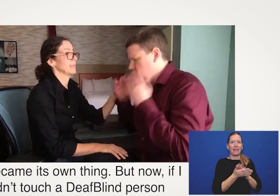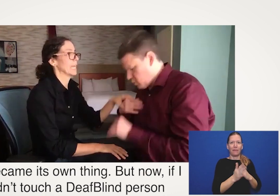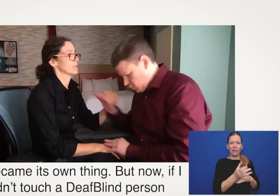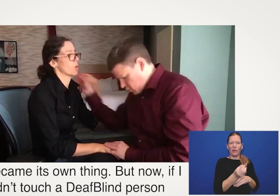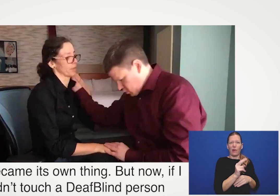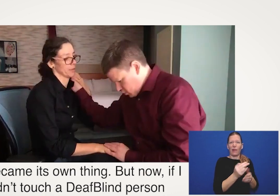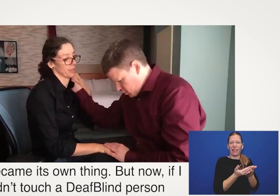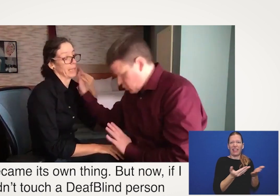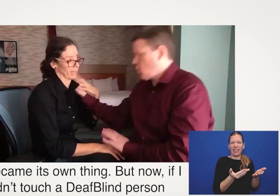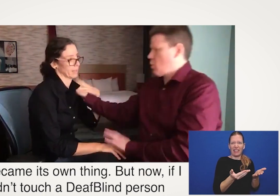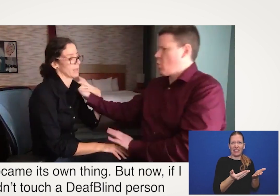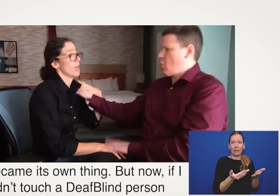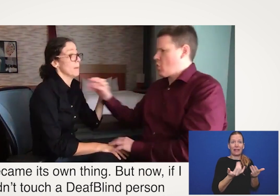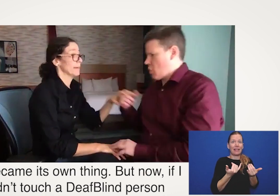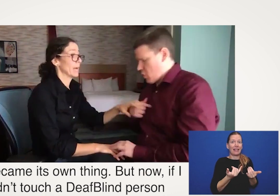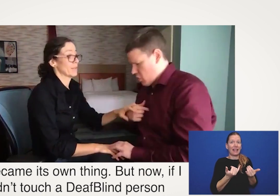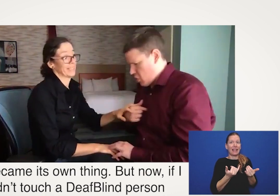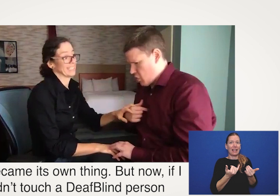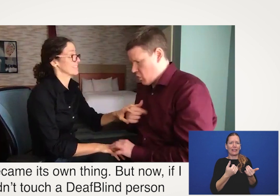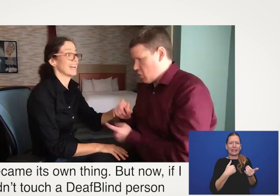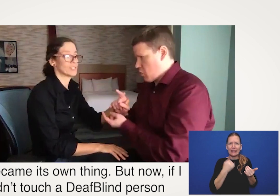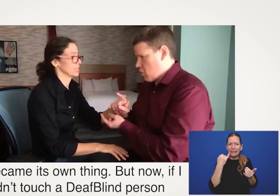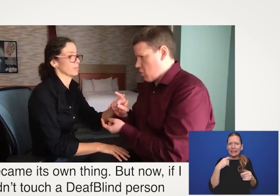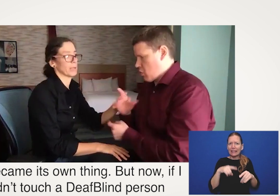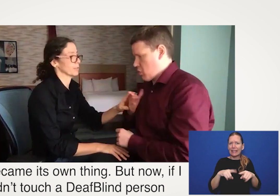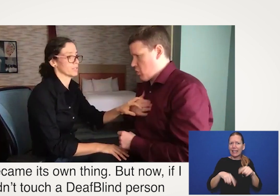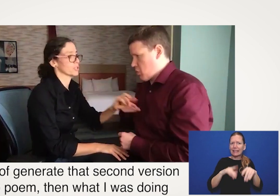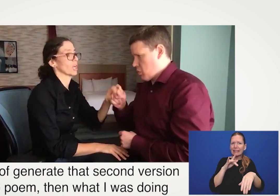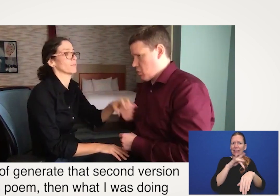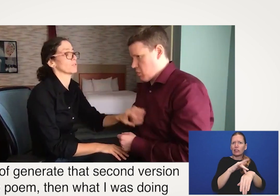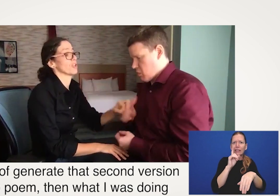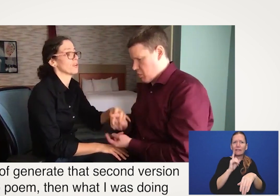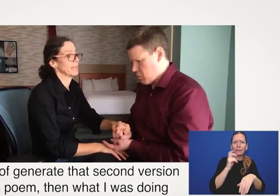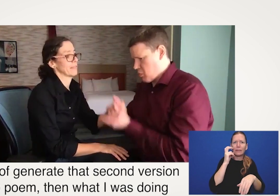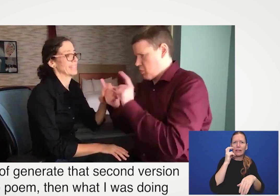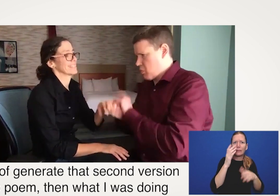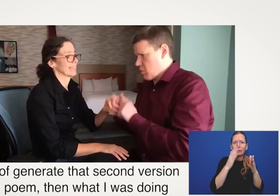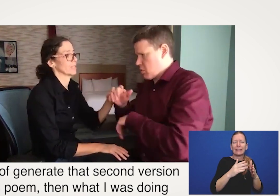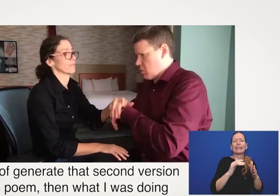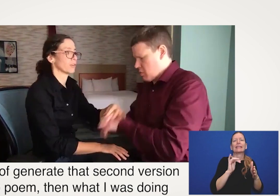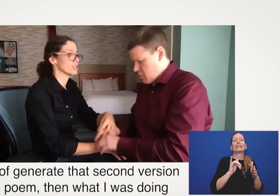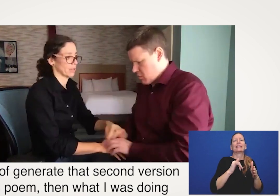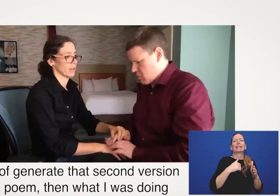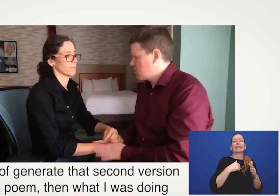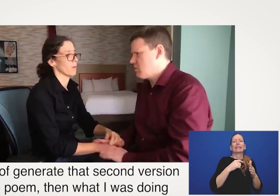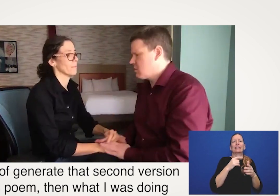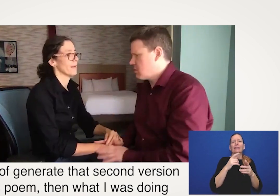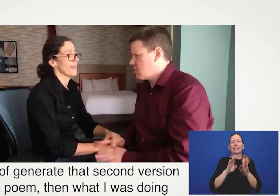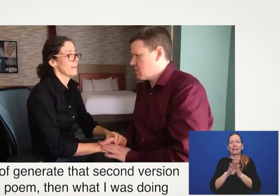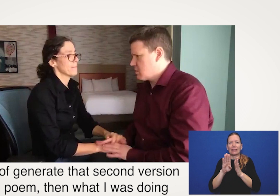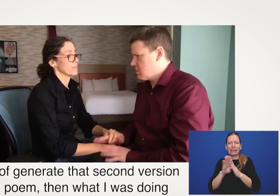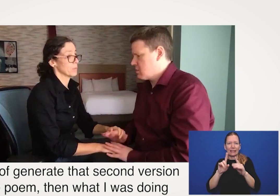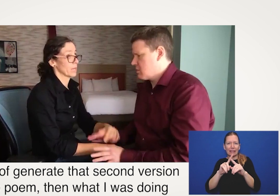it became its own thing. But now if I couldn't touch a deafblind person to kind of generate that second version of the